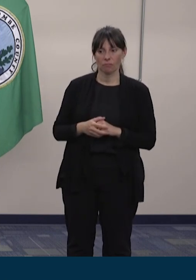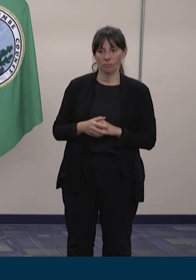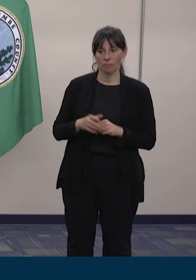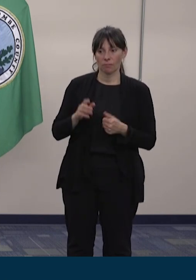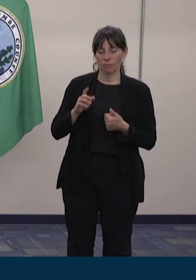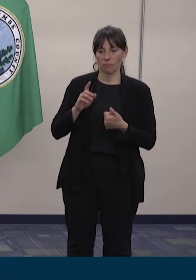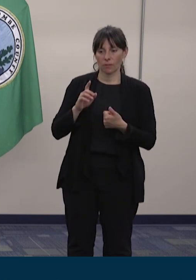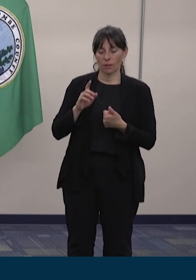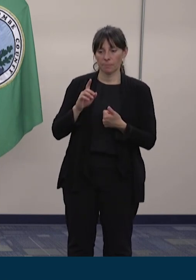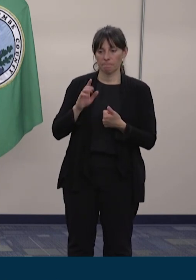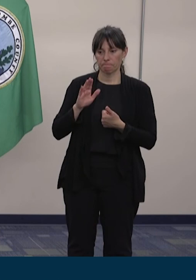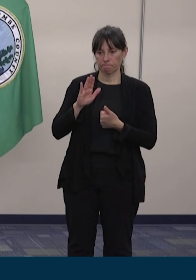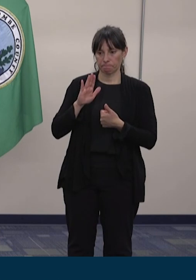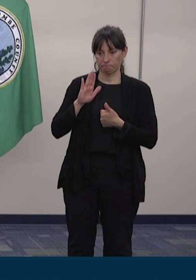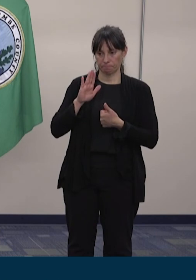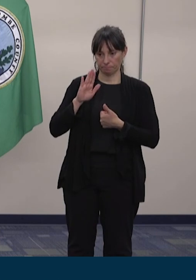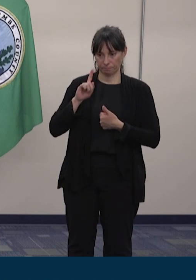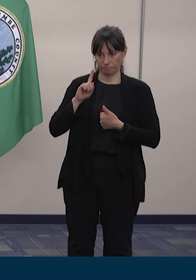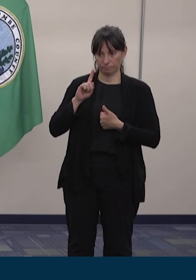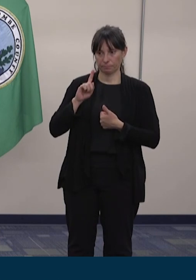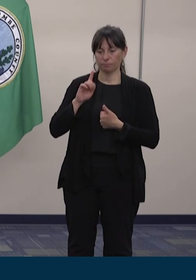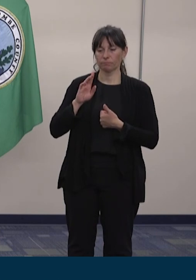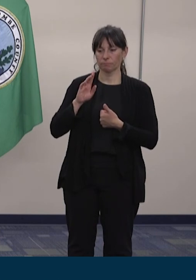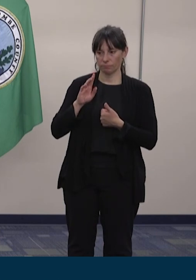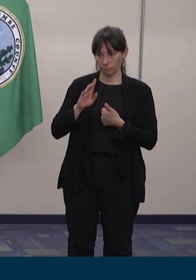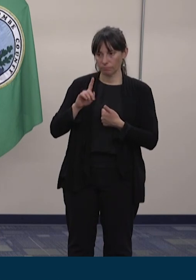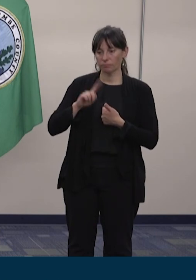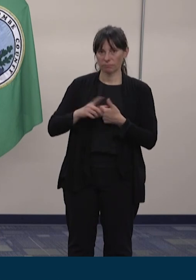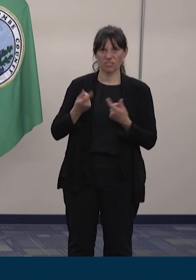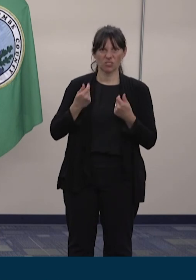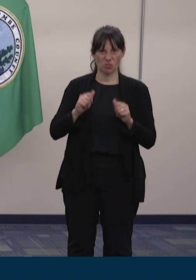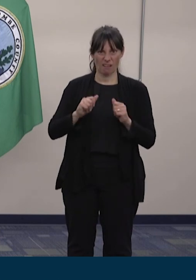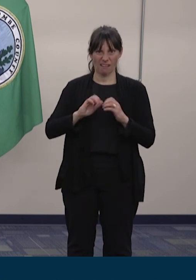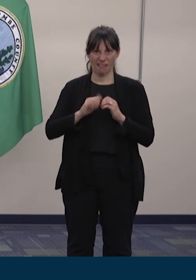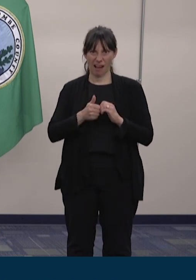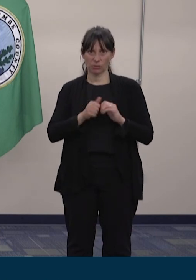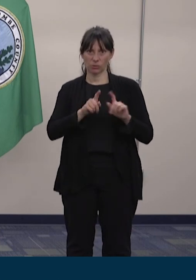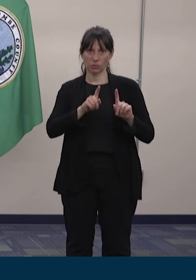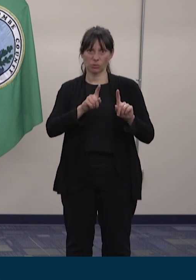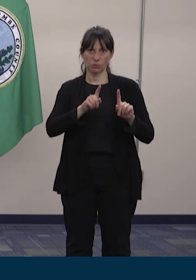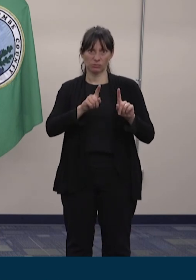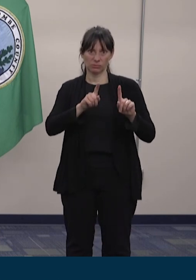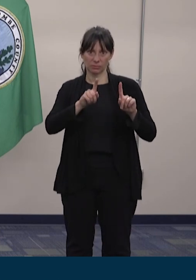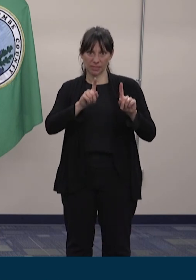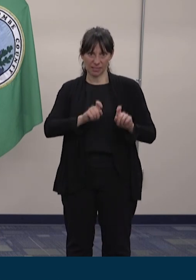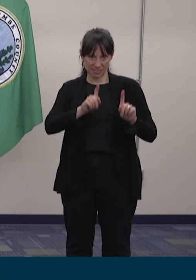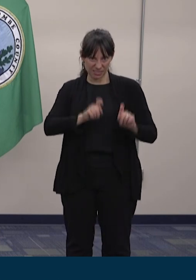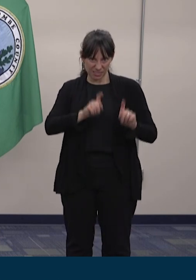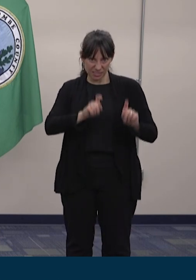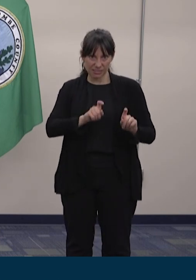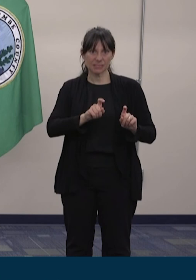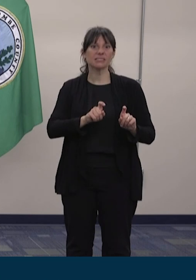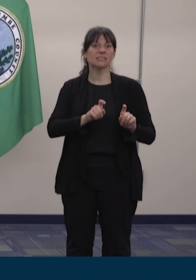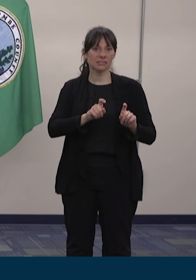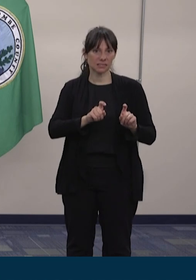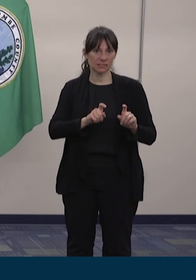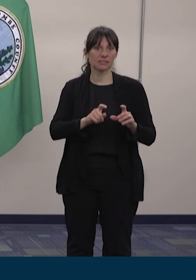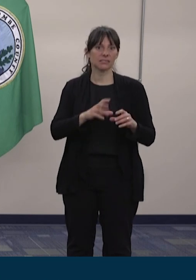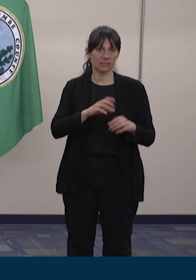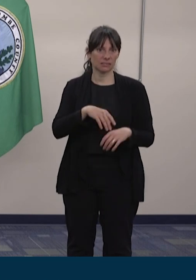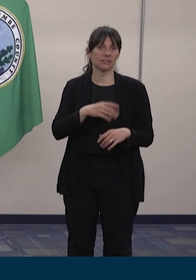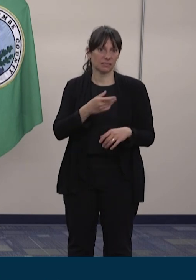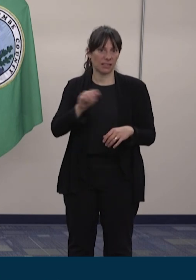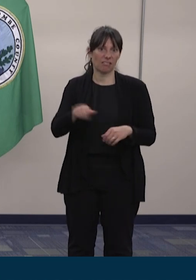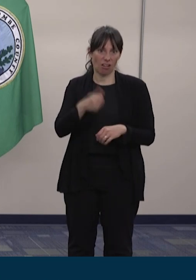testing out into under-resourced Y areas of our estamos viendo cómo community podemos dar esas through our pruebas a federally la qualified health gente centers. en comunidades